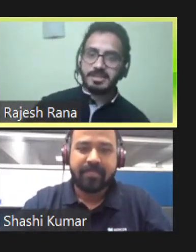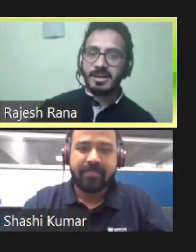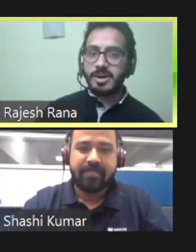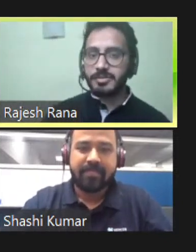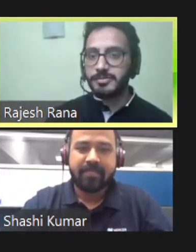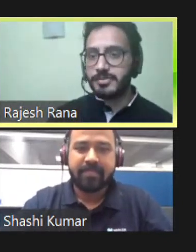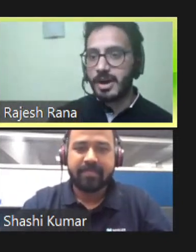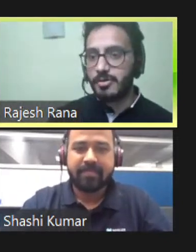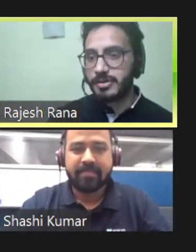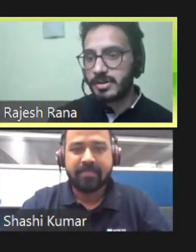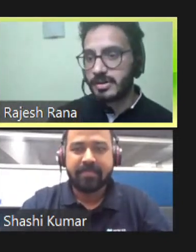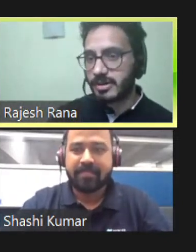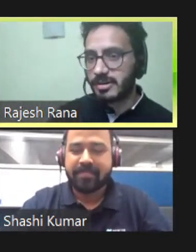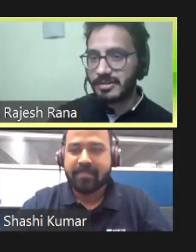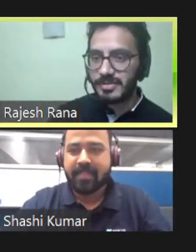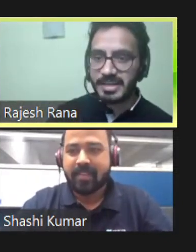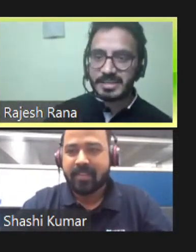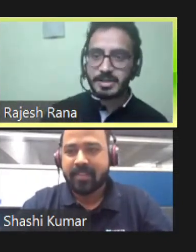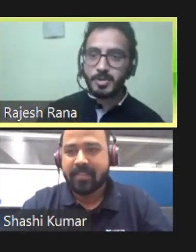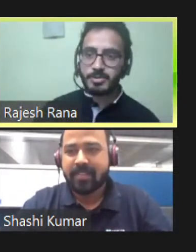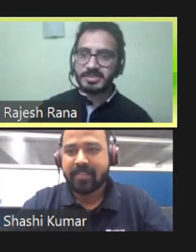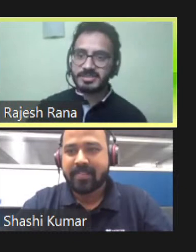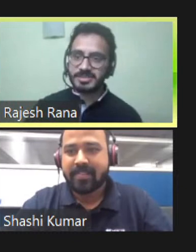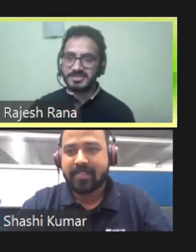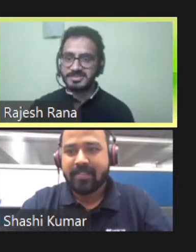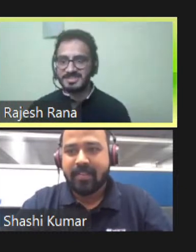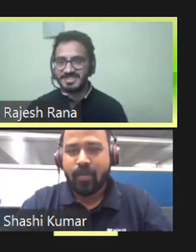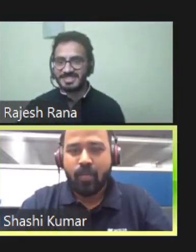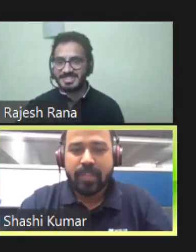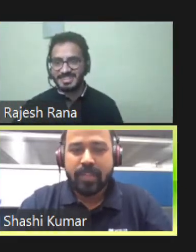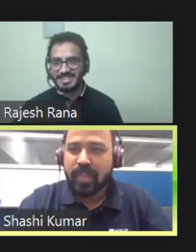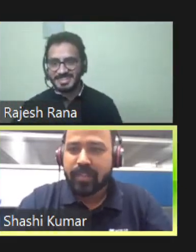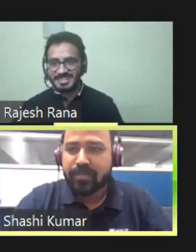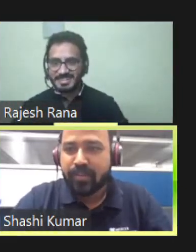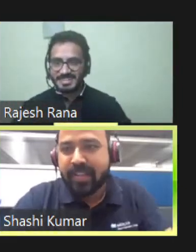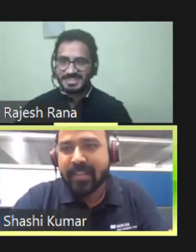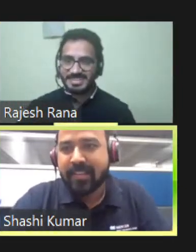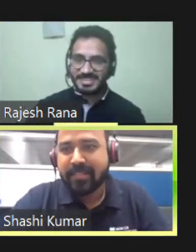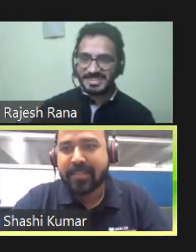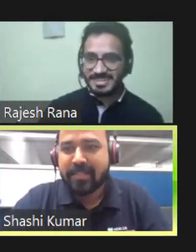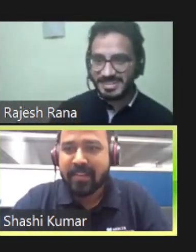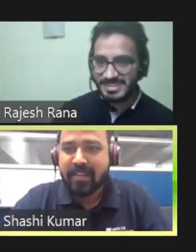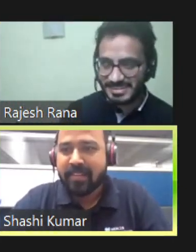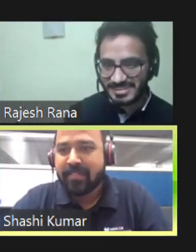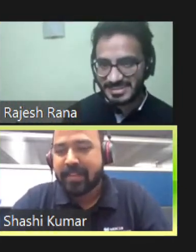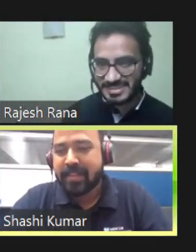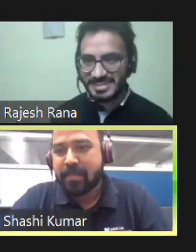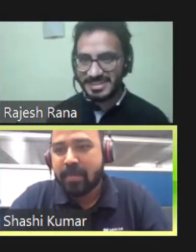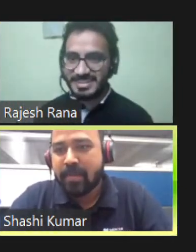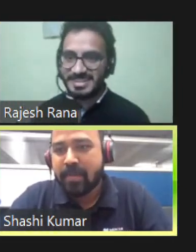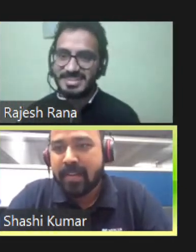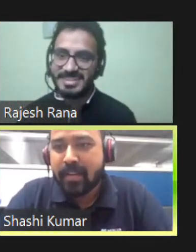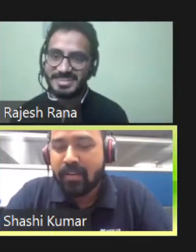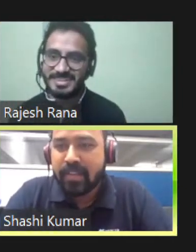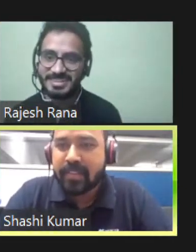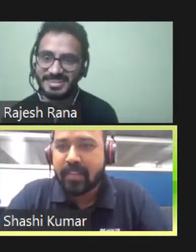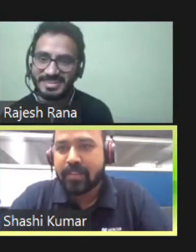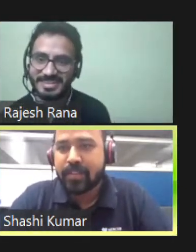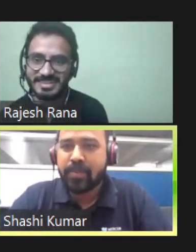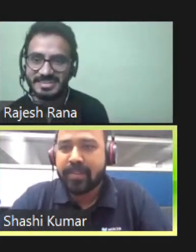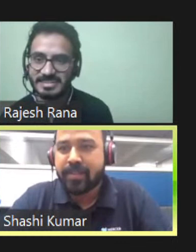Shashi, how your current feeling is about this session? was wonderful feeling. Like we are with IIT Bombay and along